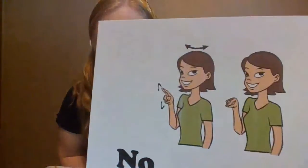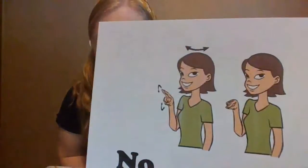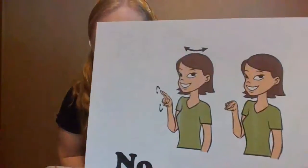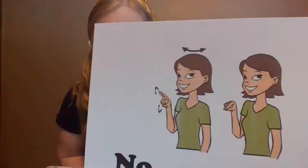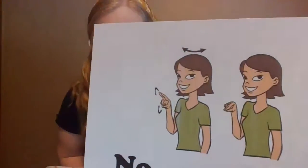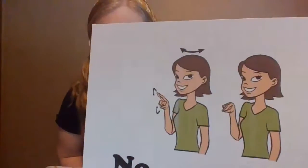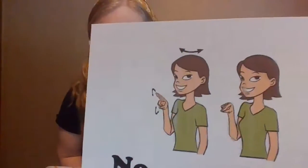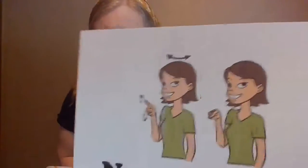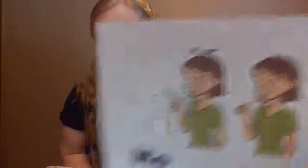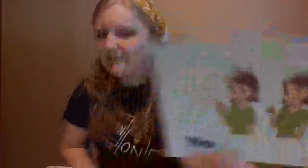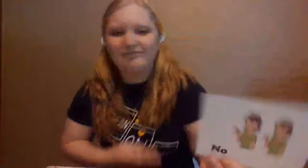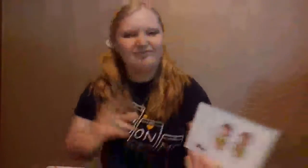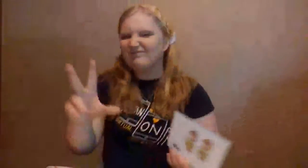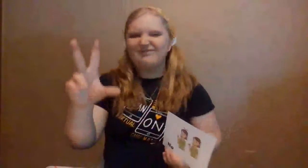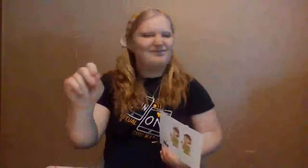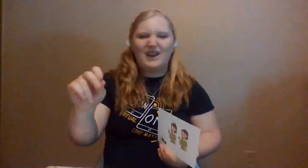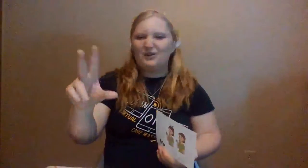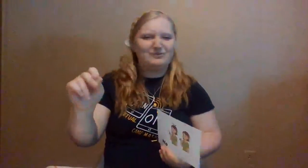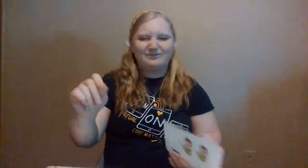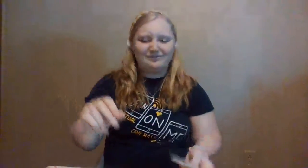Just like that. No.